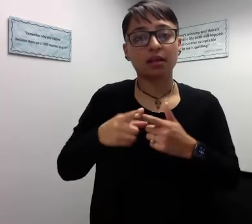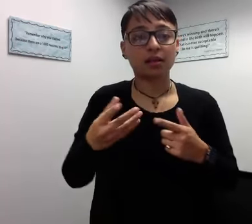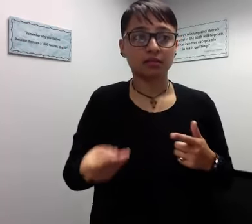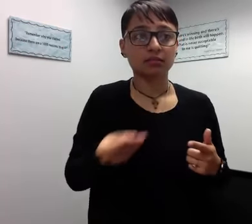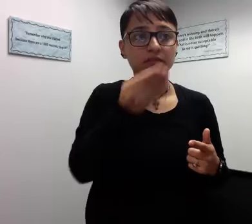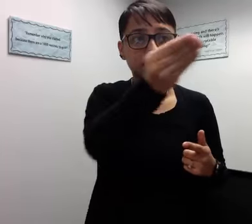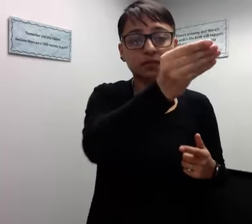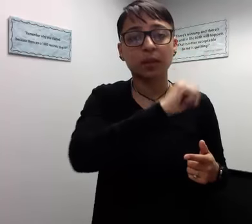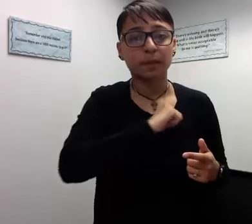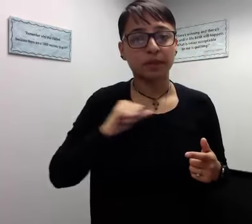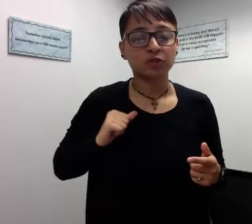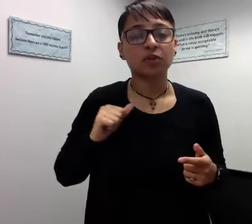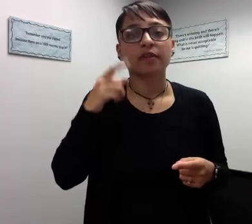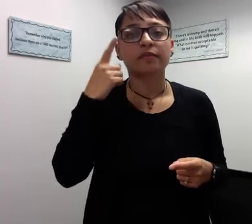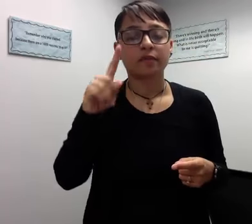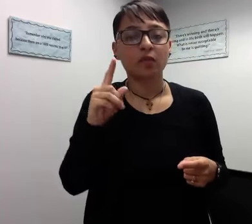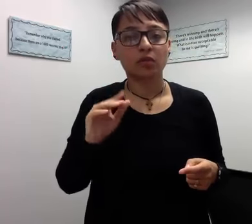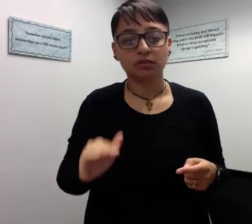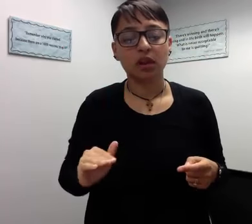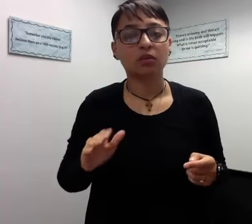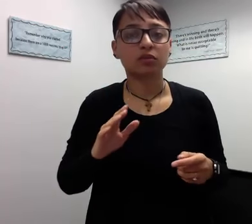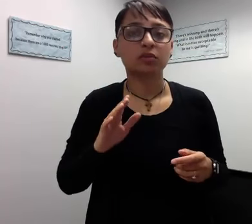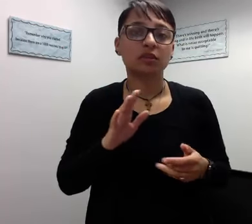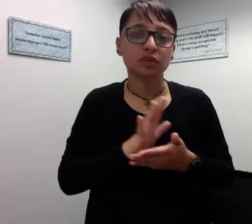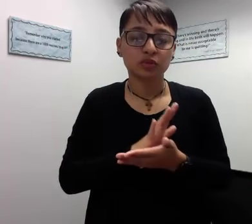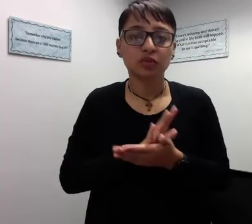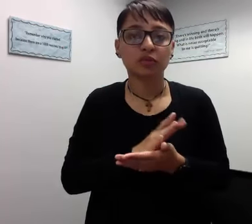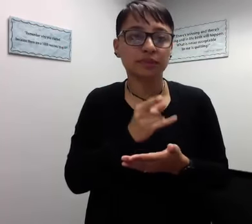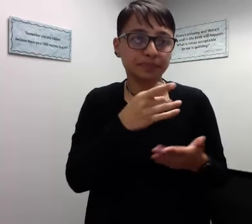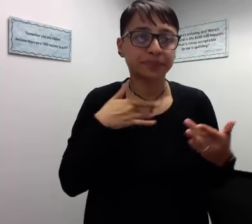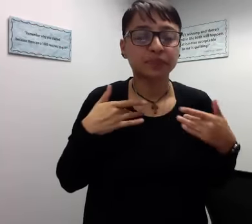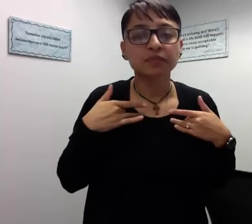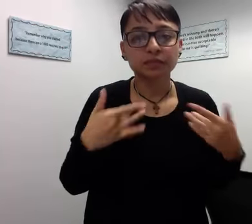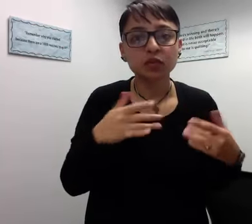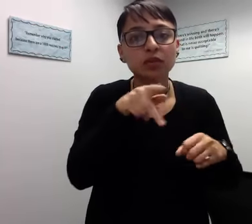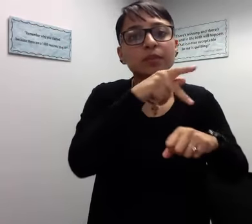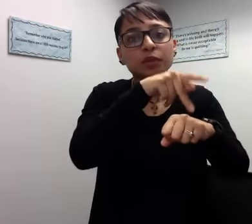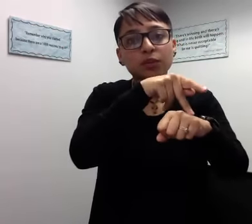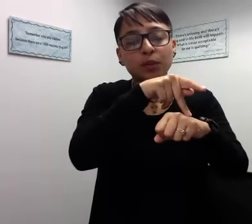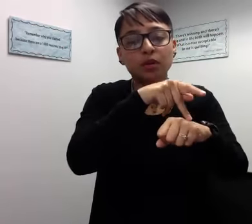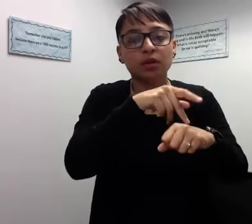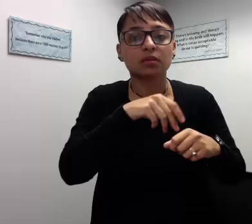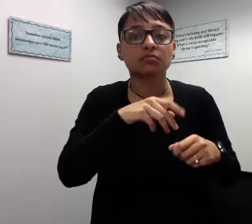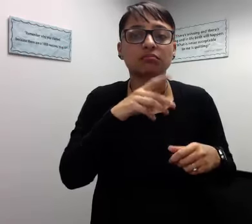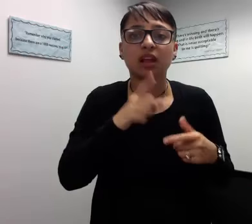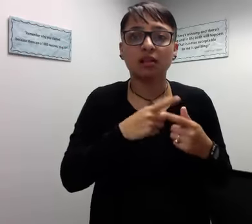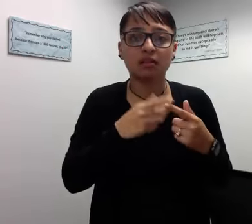your child's school, which is usually the principal. And that will start the ball rolling. And after that,